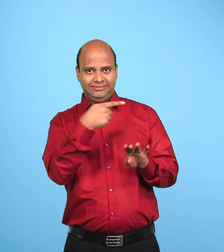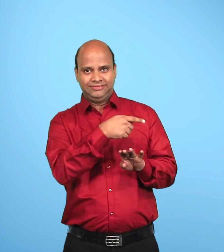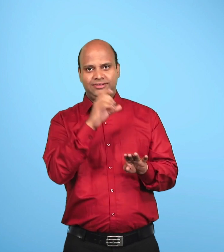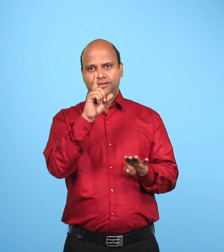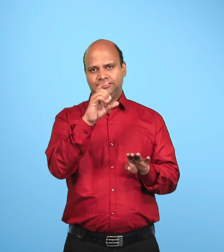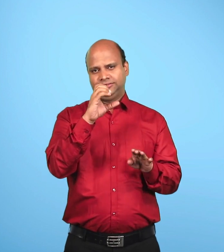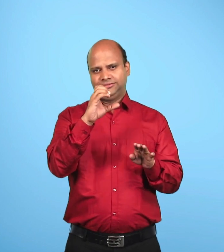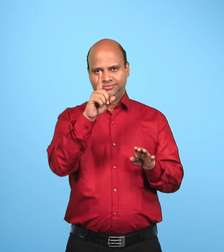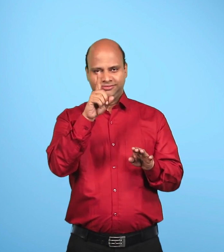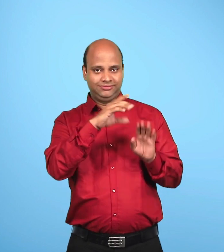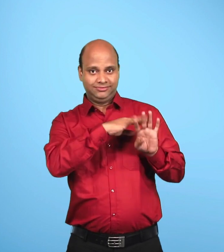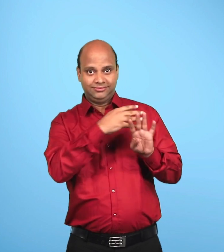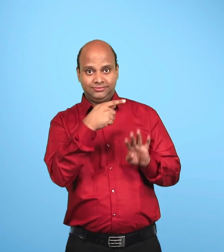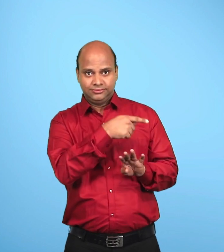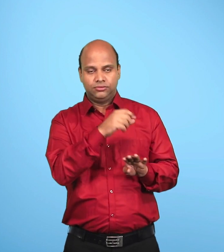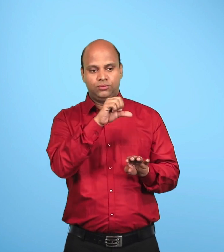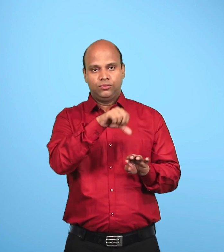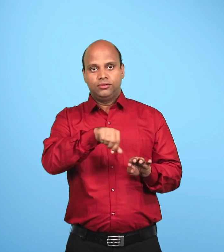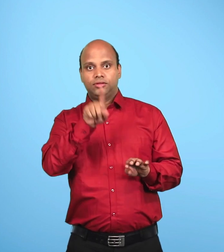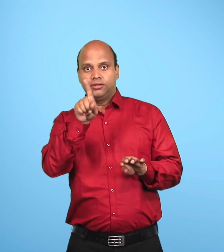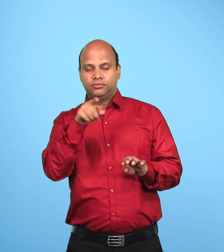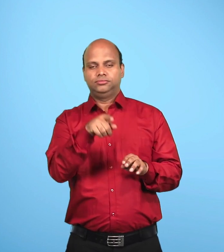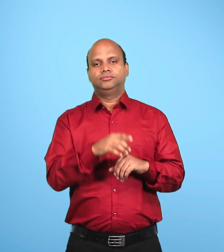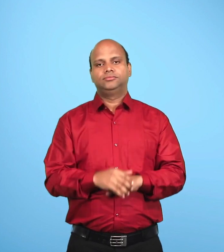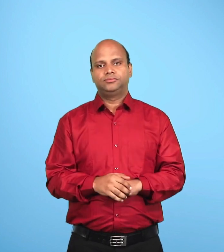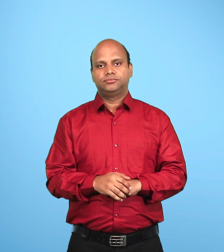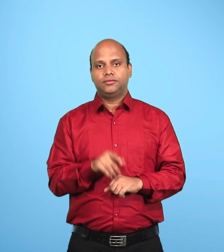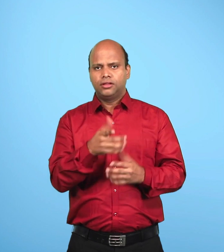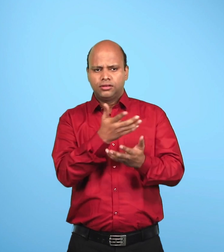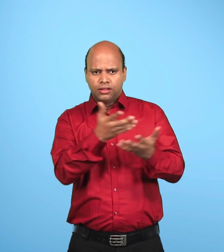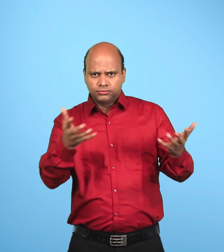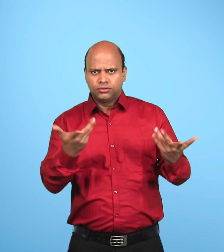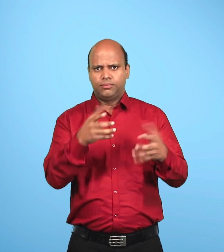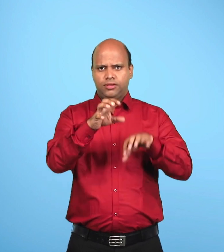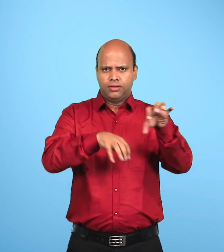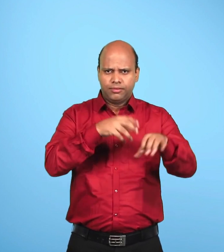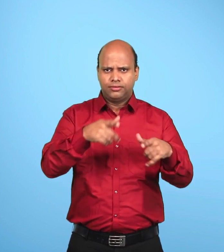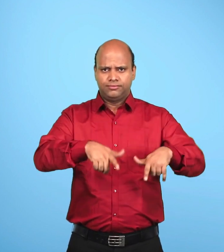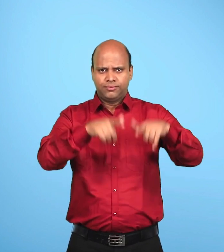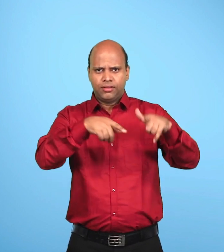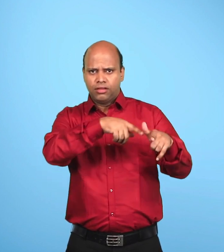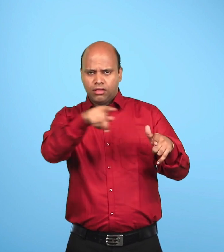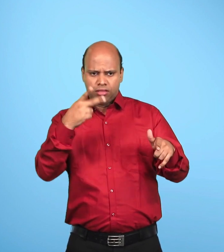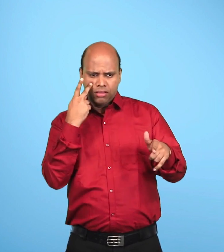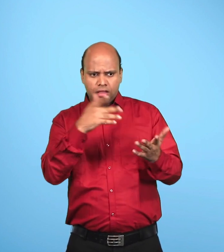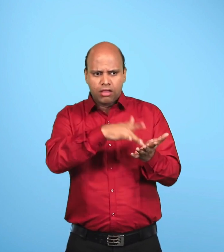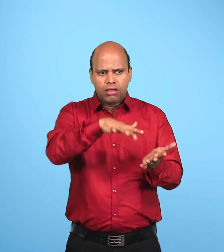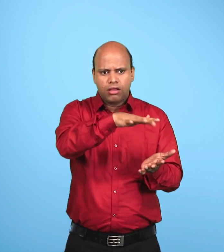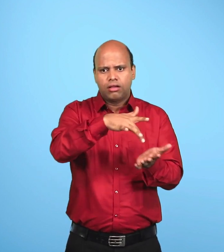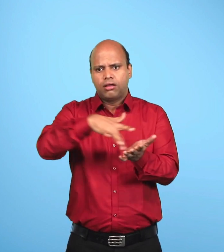List them in column 1 of table 9.1. List things, animals, and plants found in the other